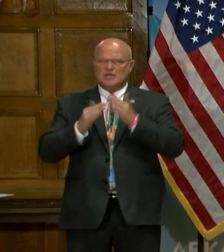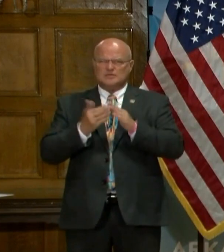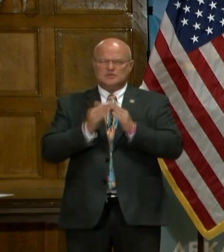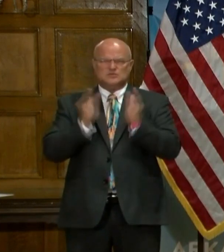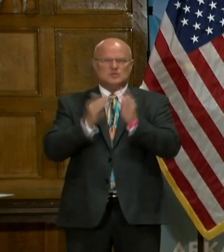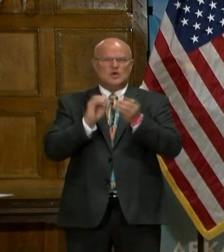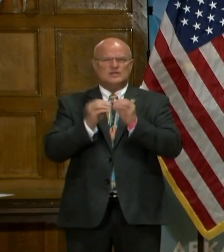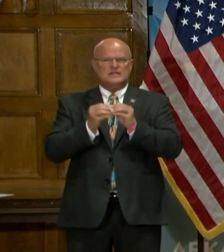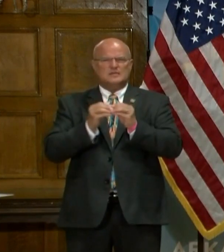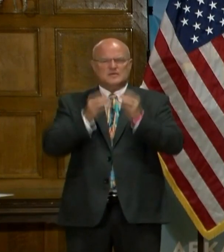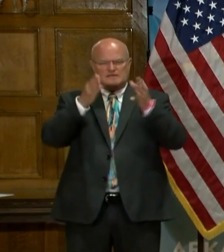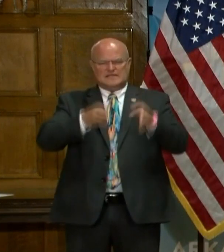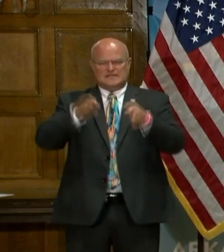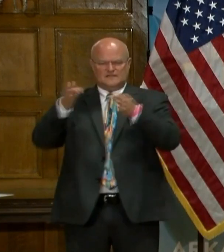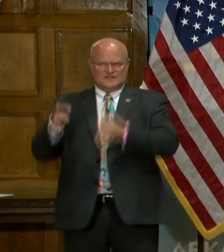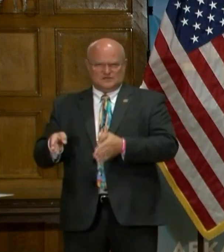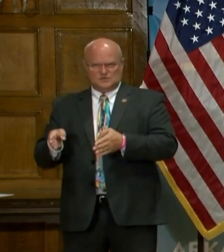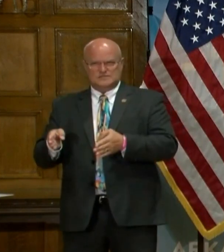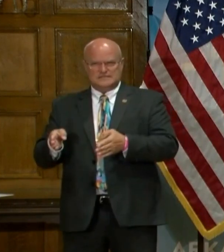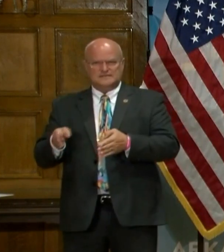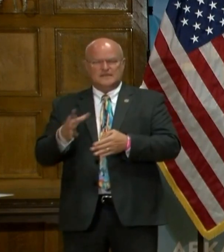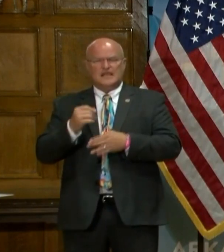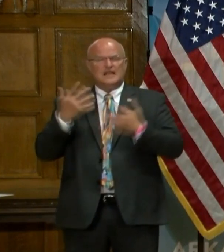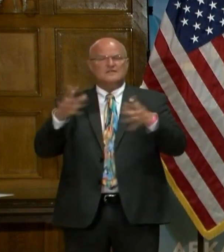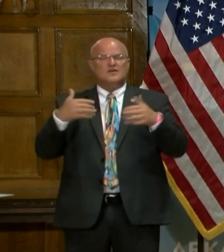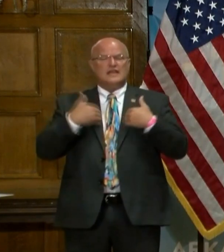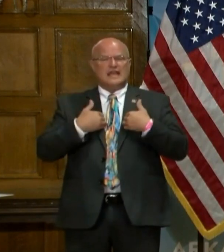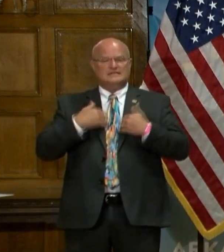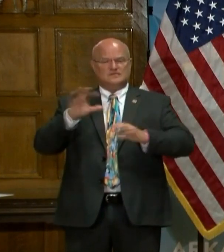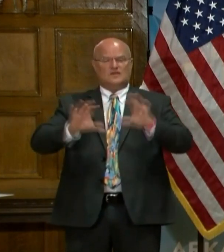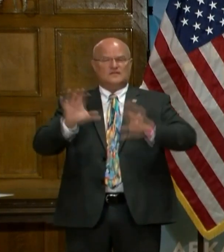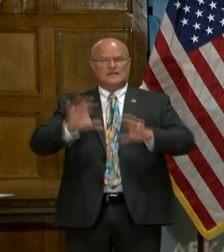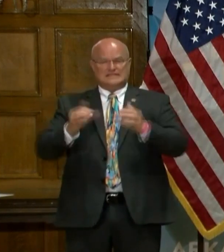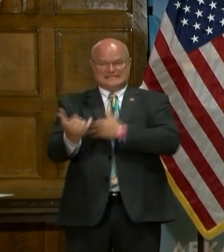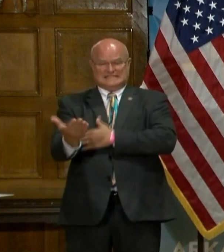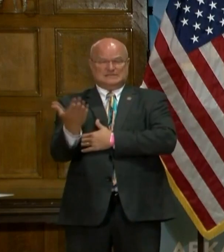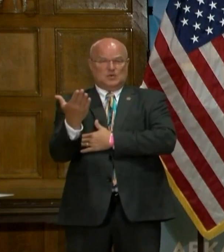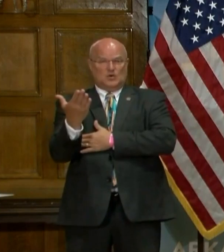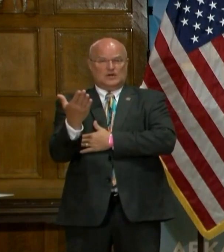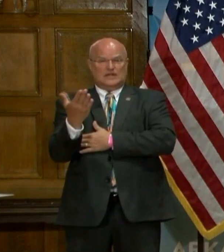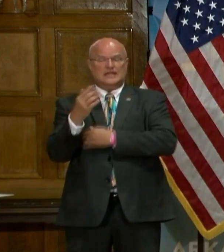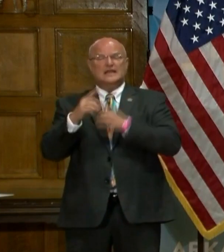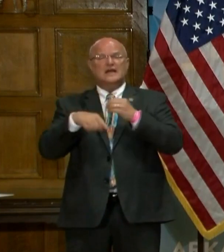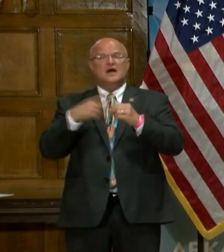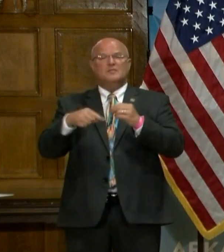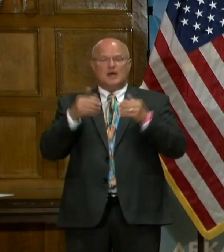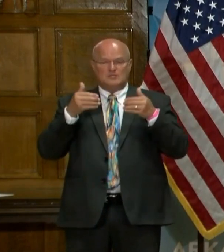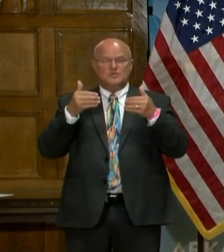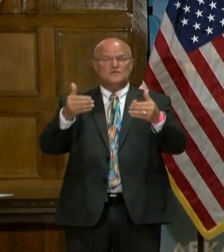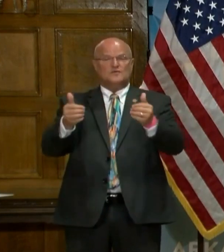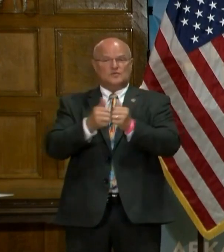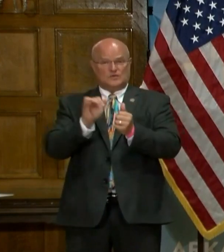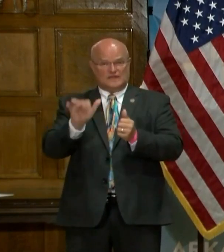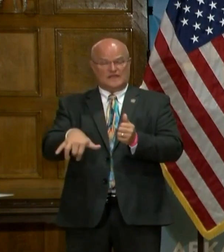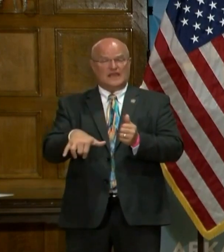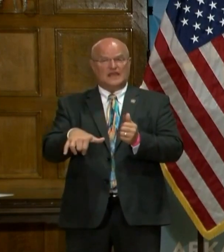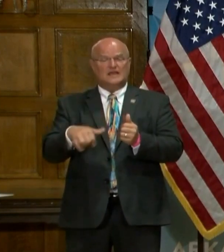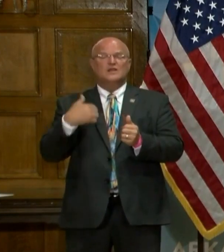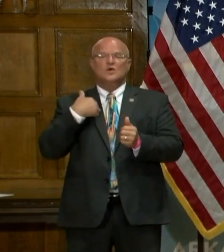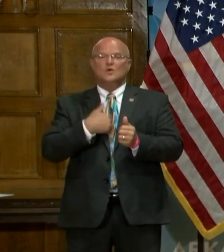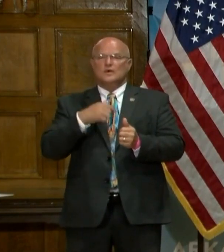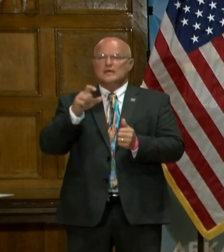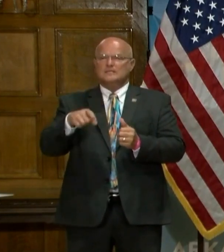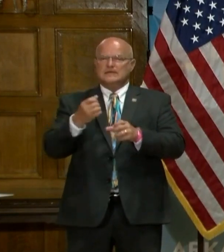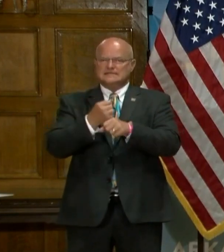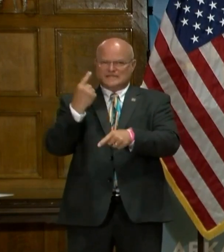very small number of individuals. And I've already had some conversations this morning about moving forward with that. We just